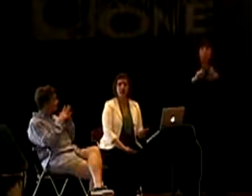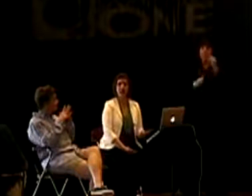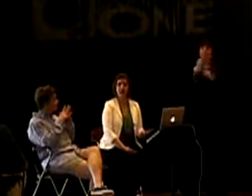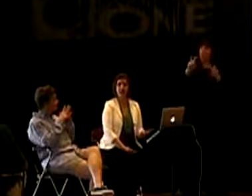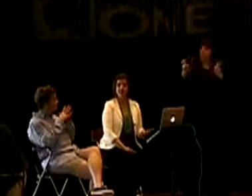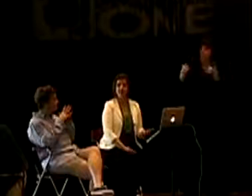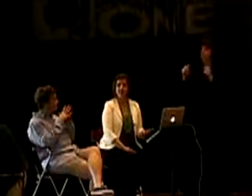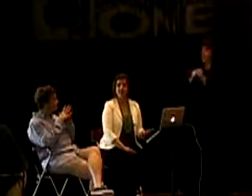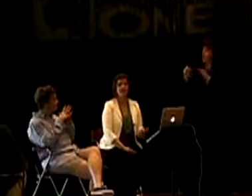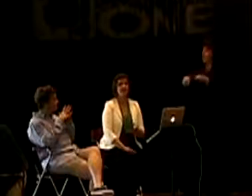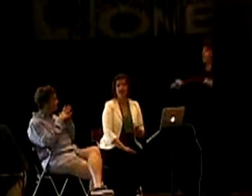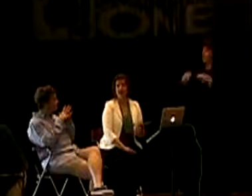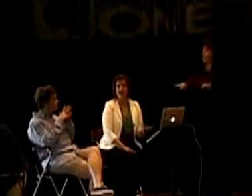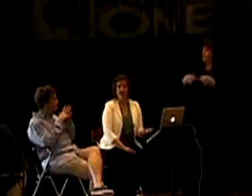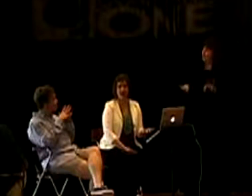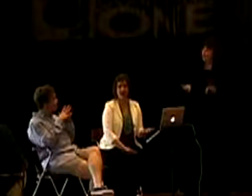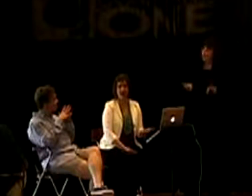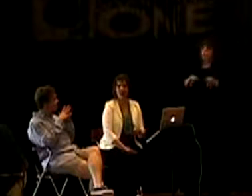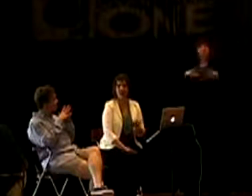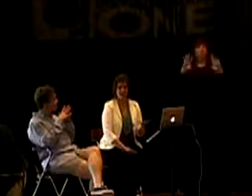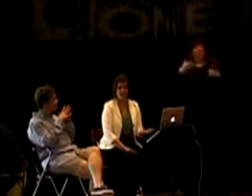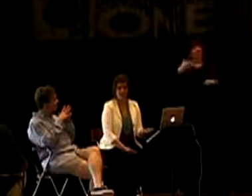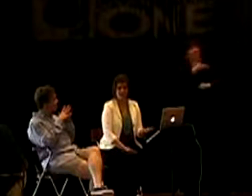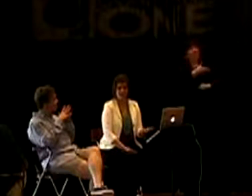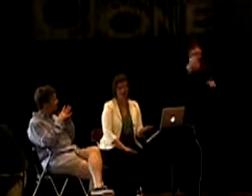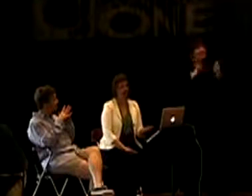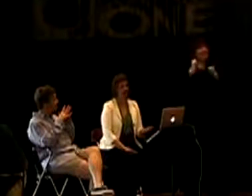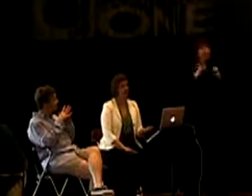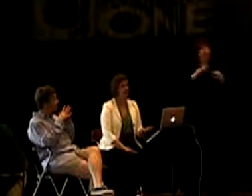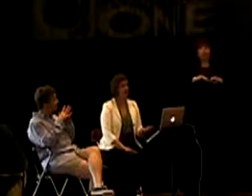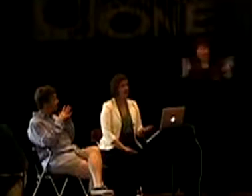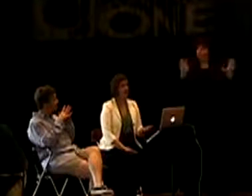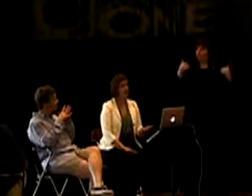language quite a bit. This play obviously doesn't.